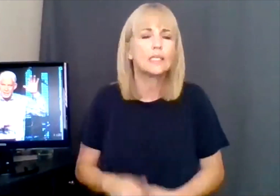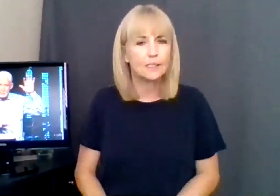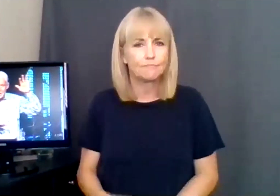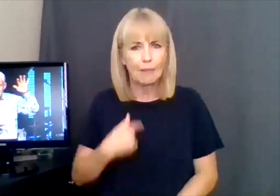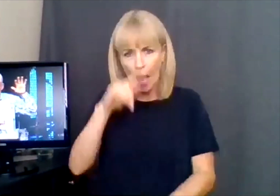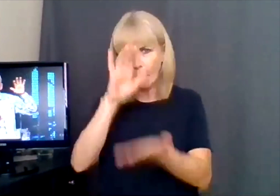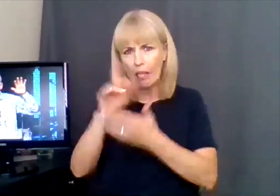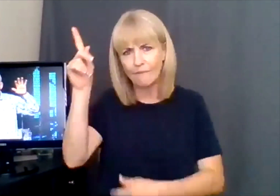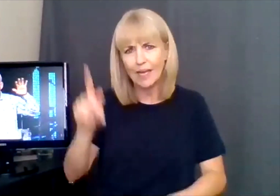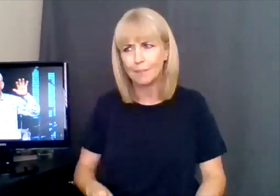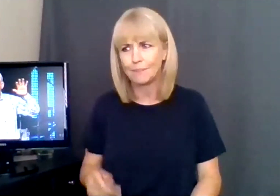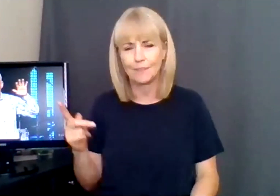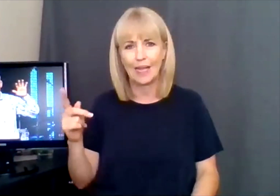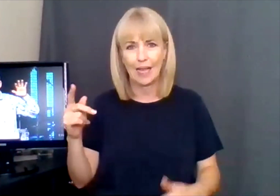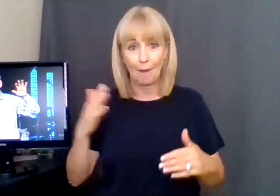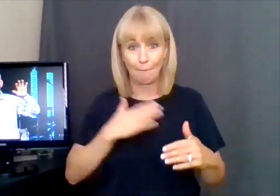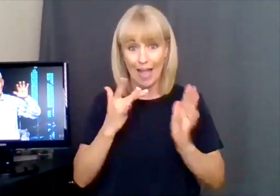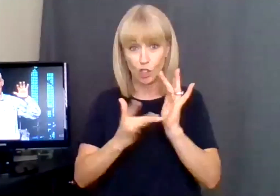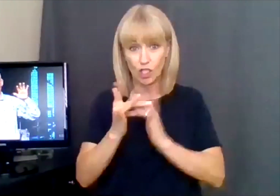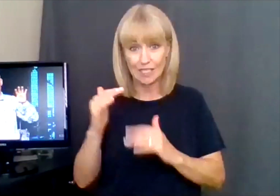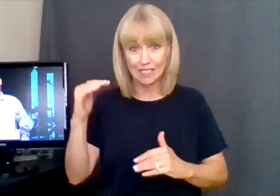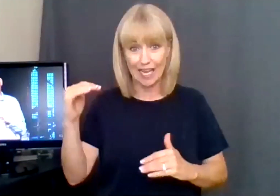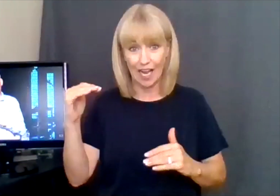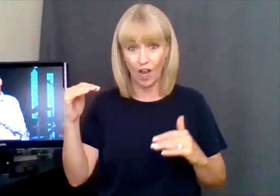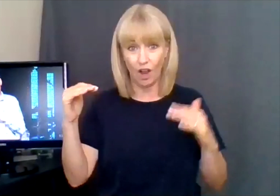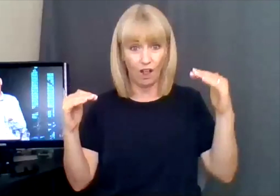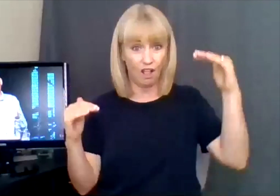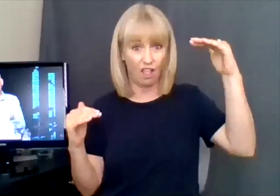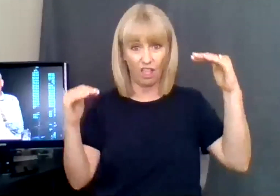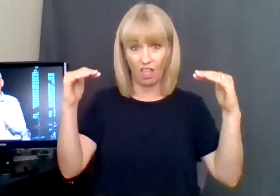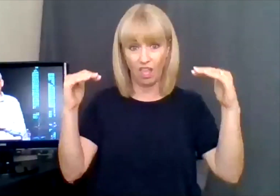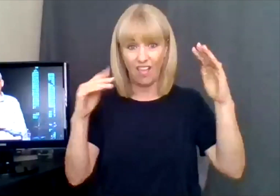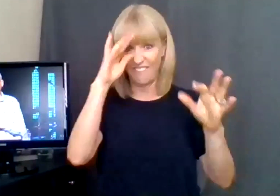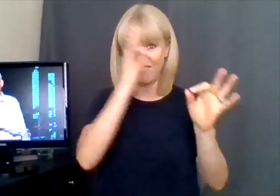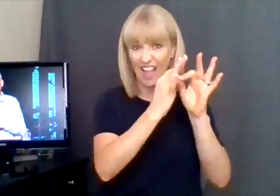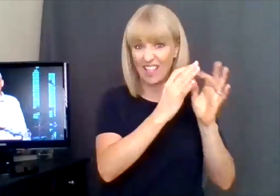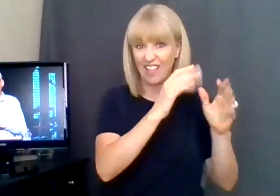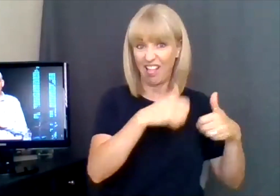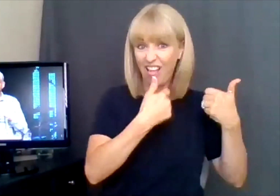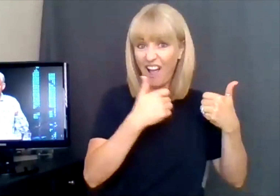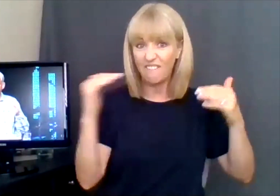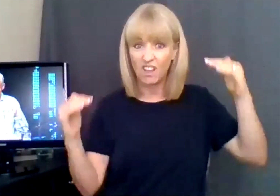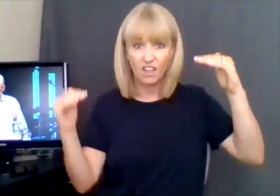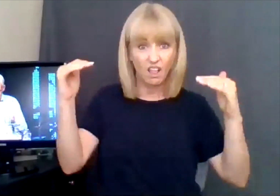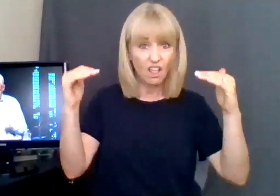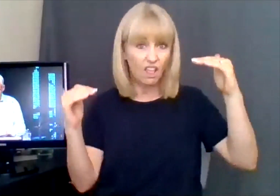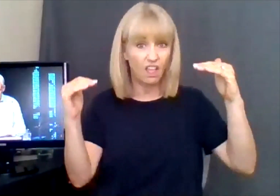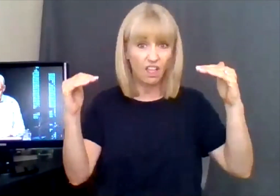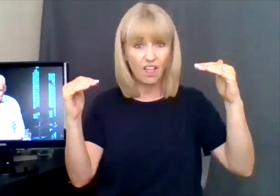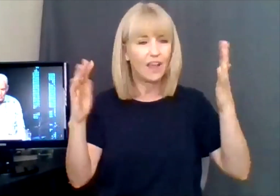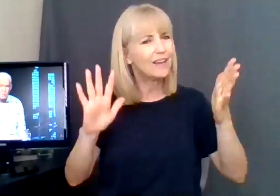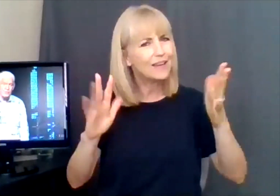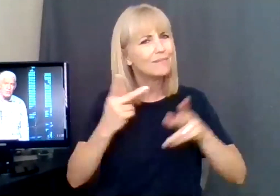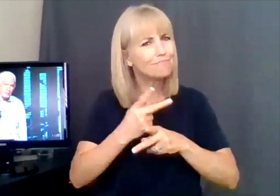our Jesus up here, but our faith and our lifestyles differently, then we need to adjust some things. We move from faith, we